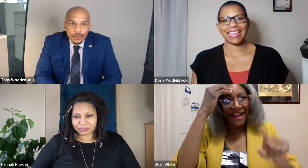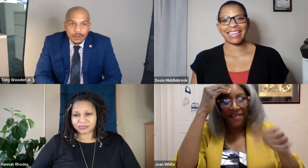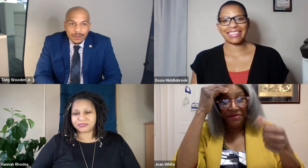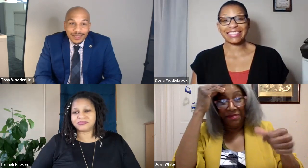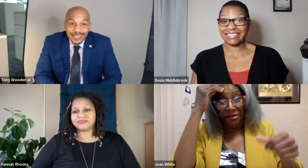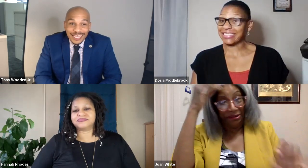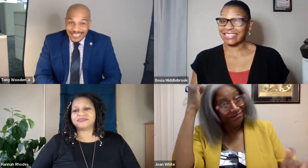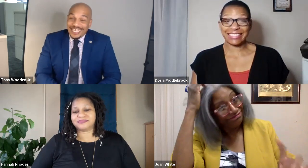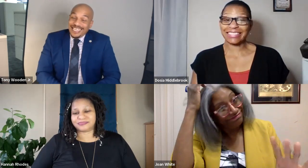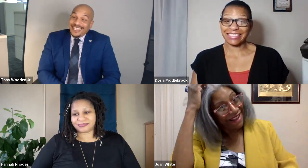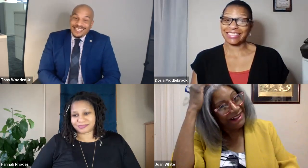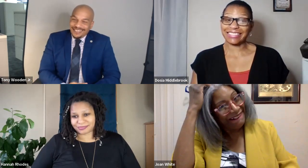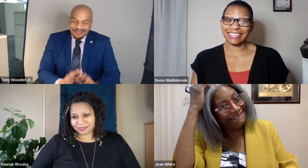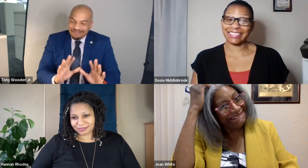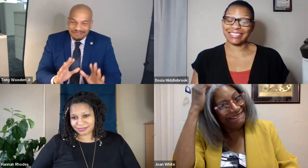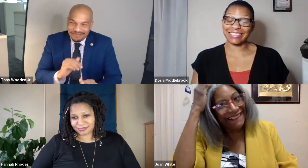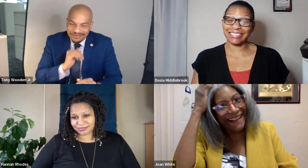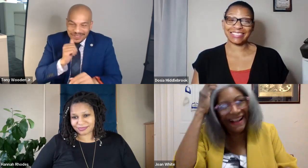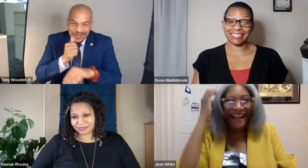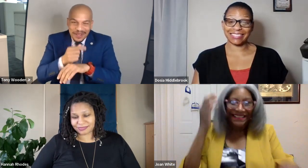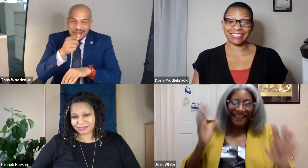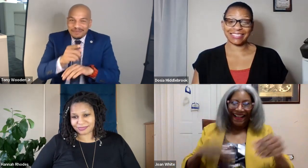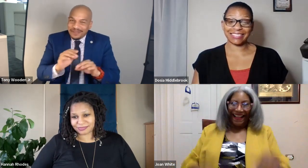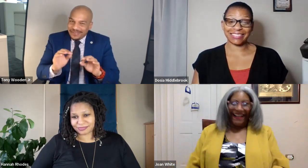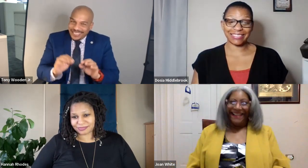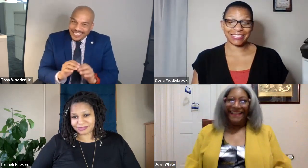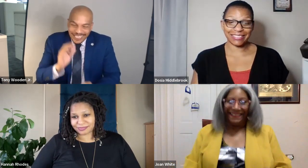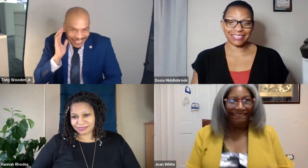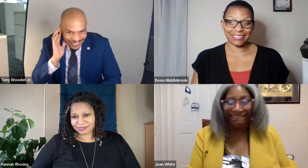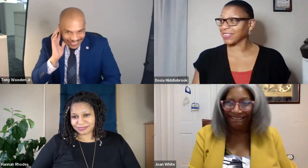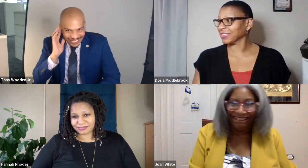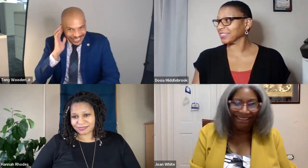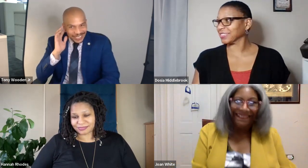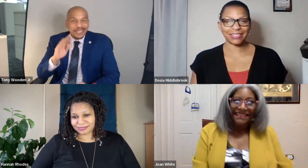Oh my gosh, there's so many. I can't remember all of them. Yeah, that's right.